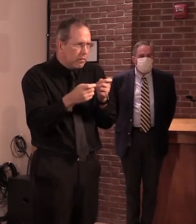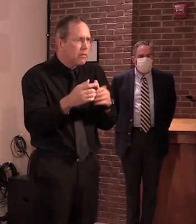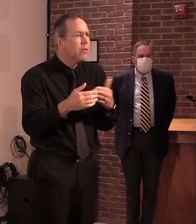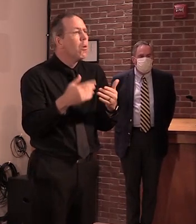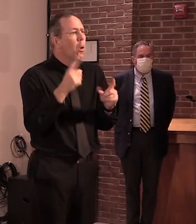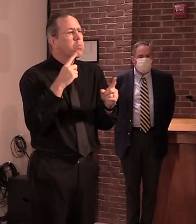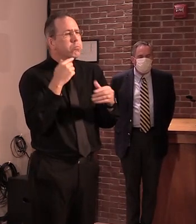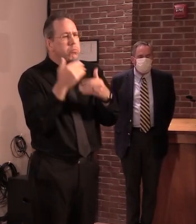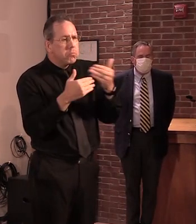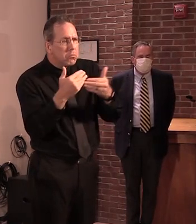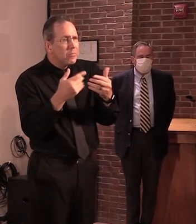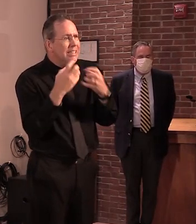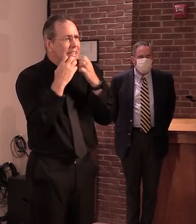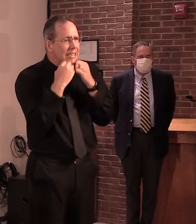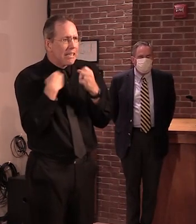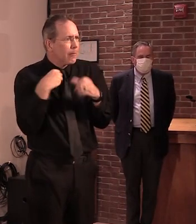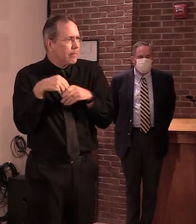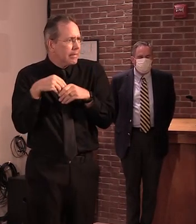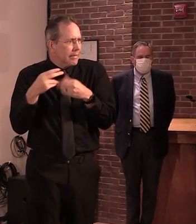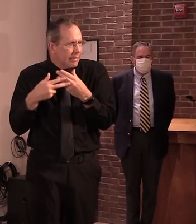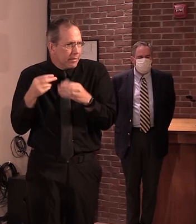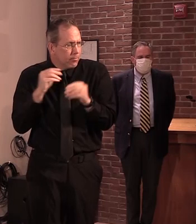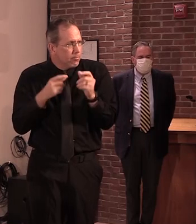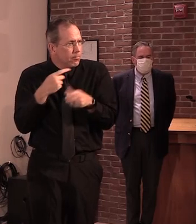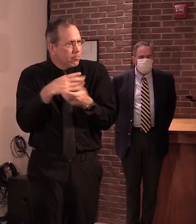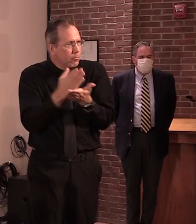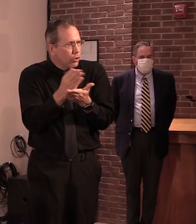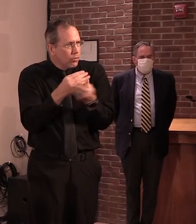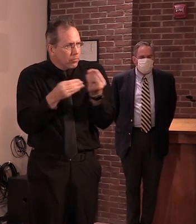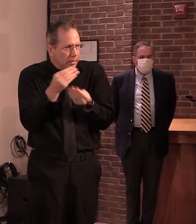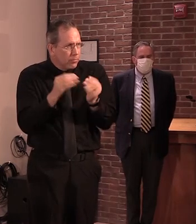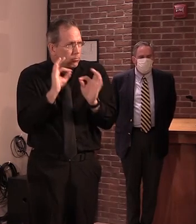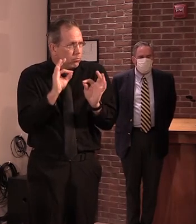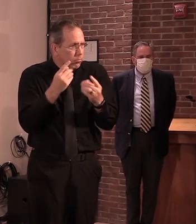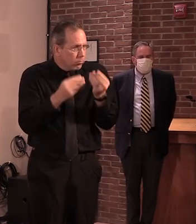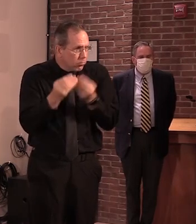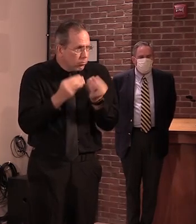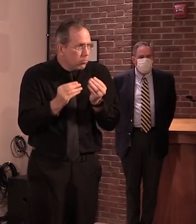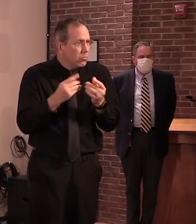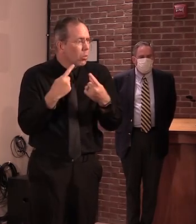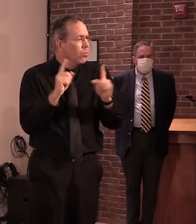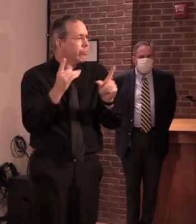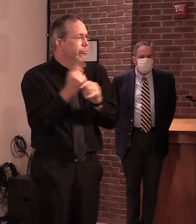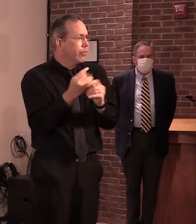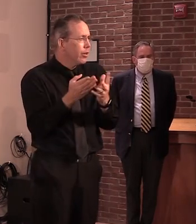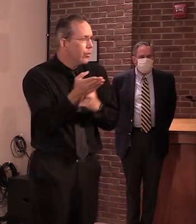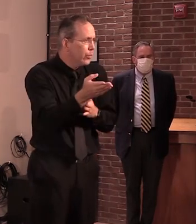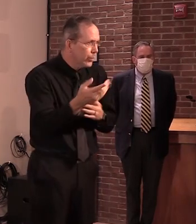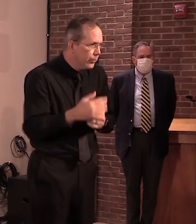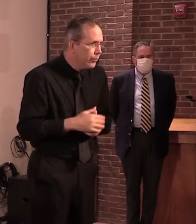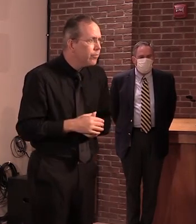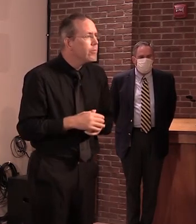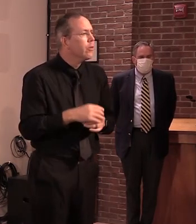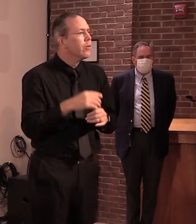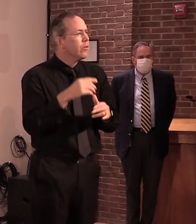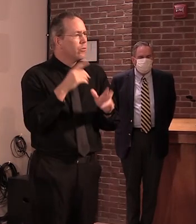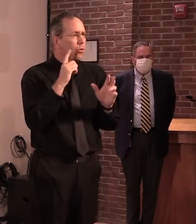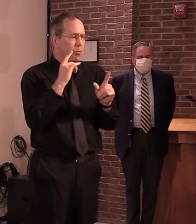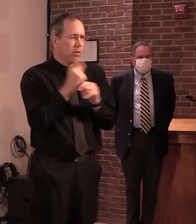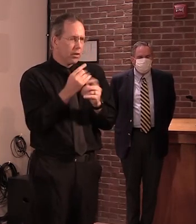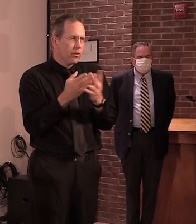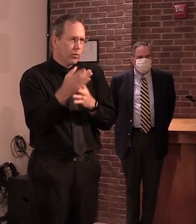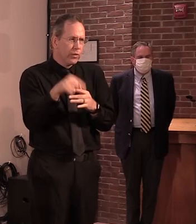to preserve the revenue and make our way through this. So I'm confident we'll make it through, but it would be nice to have